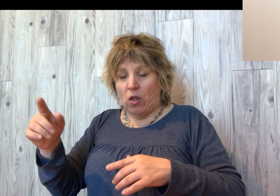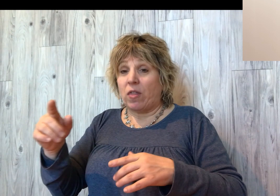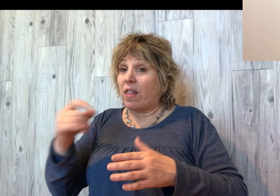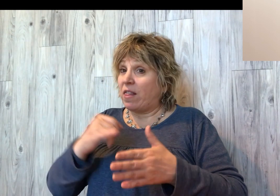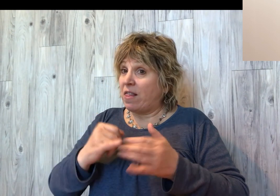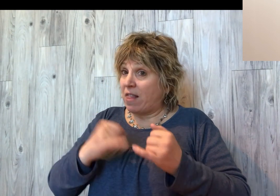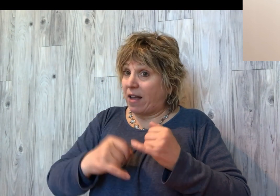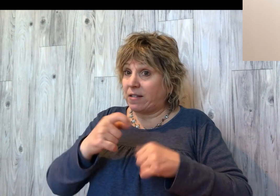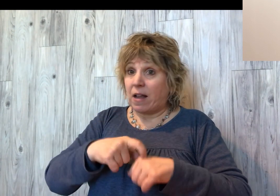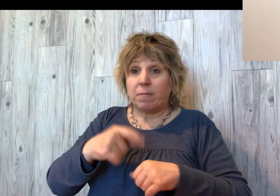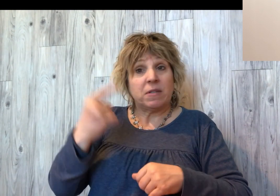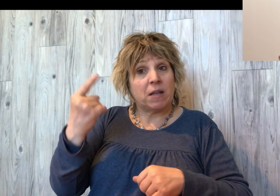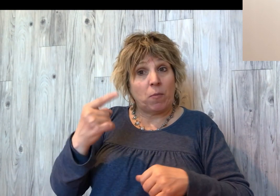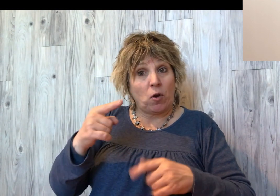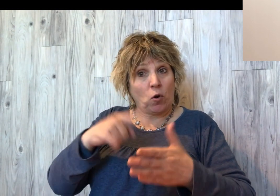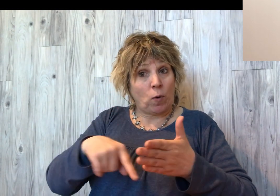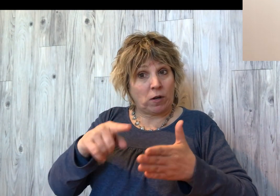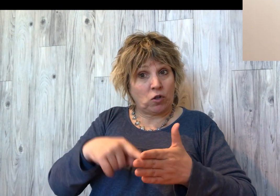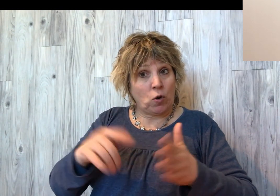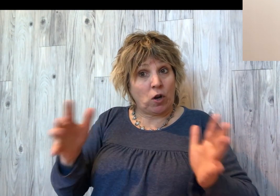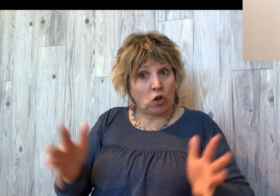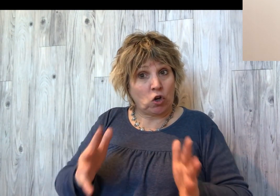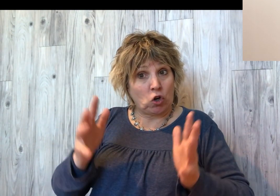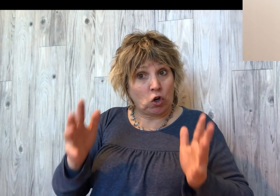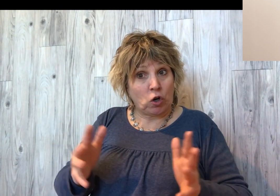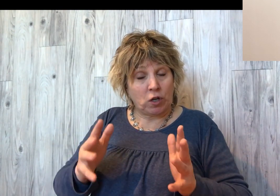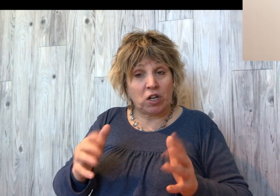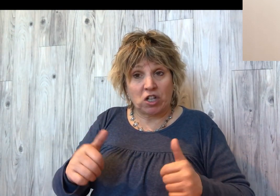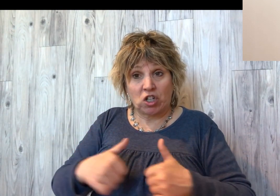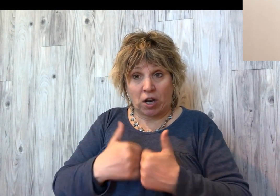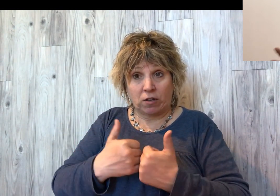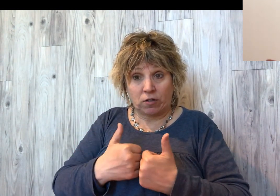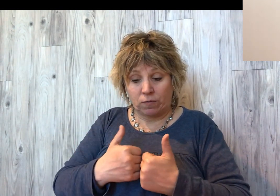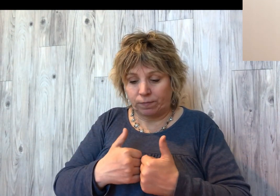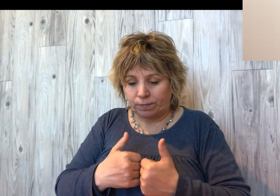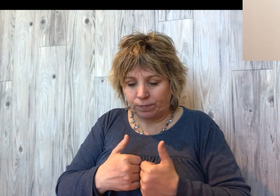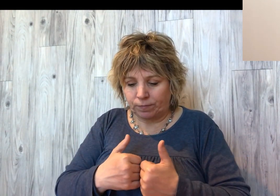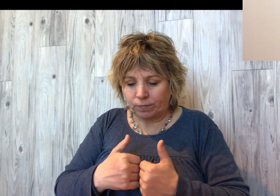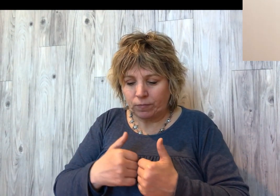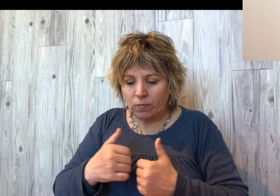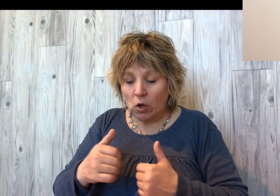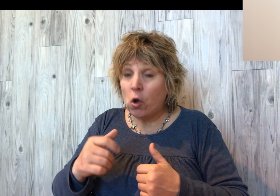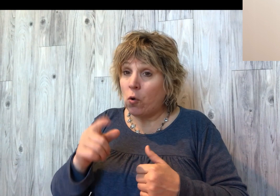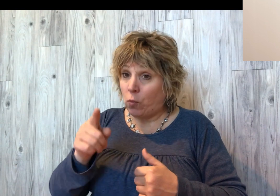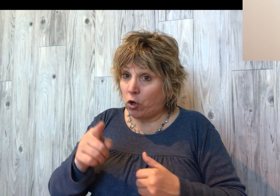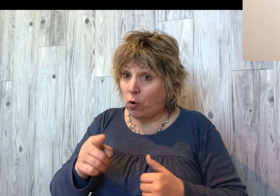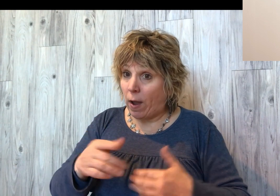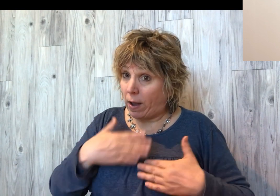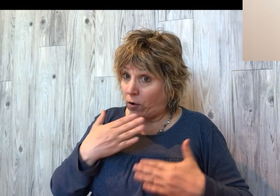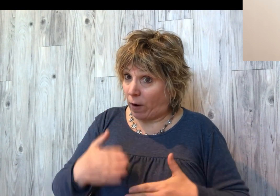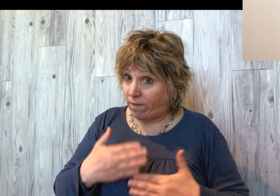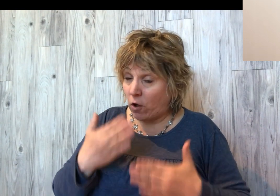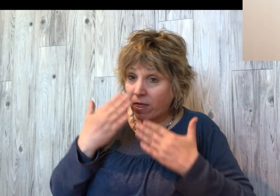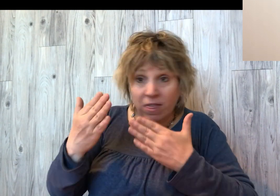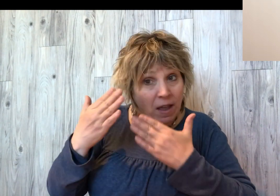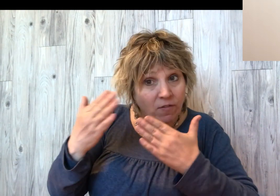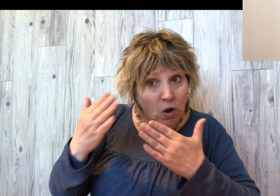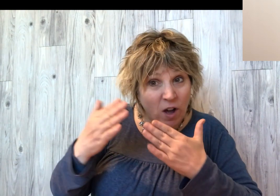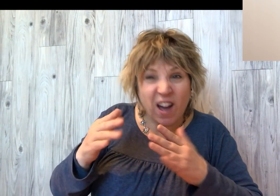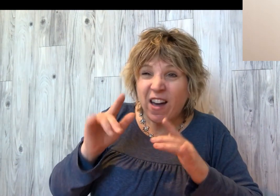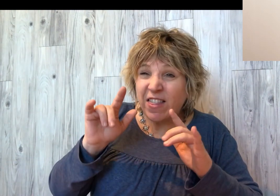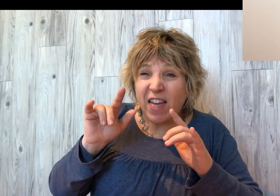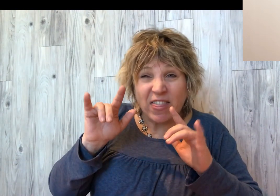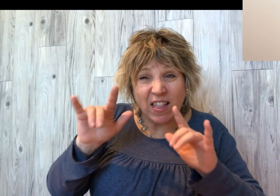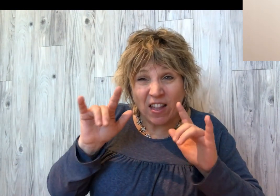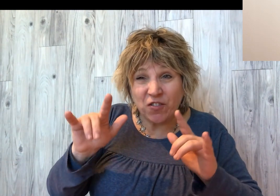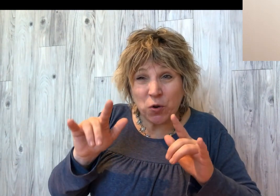last time someone corrected you, encouraged you, challenged you, I'll use a tough Bible word, rebuked you, were you grateful? Were you